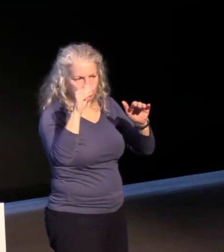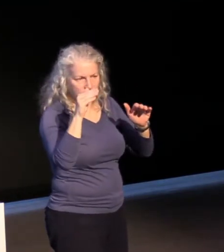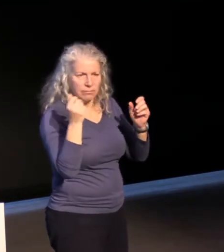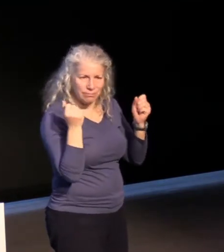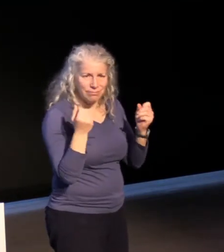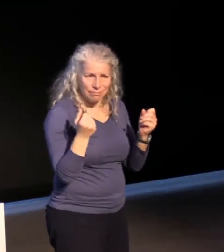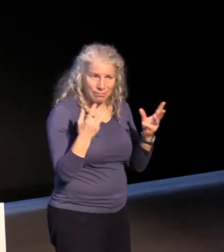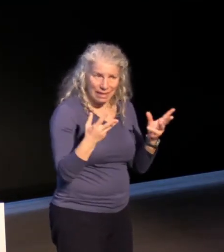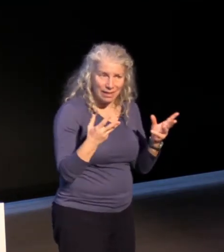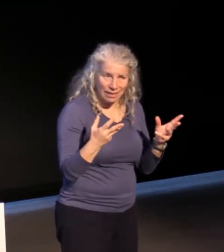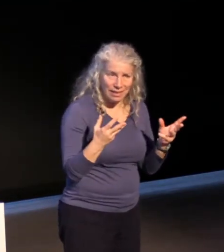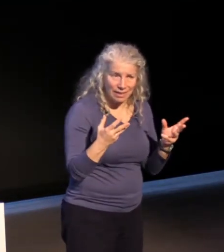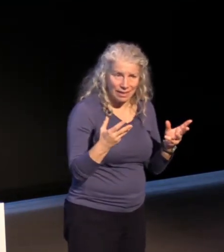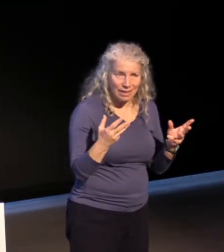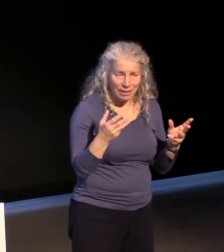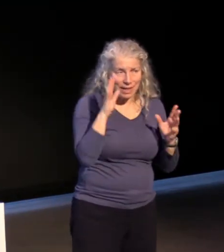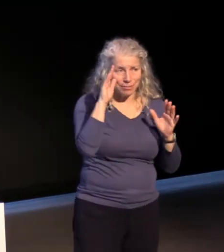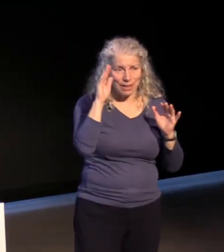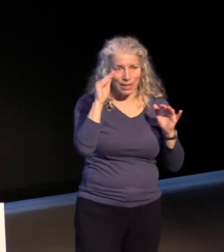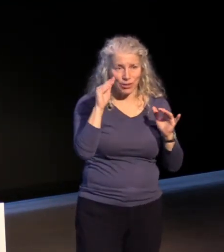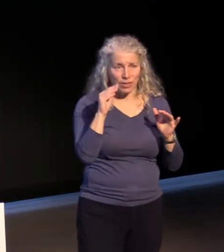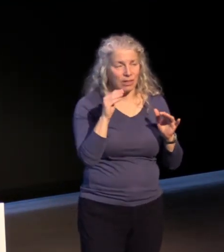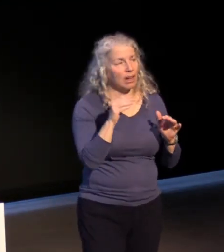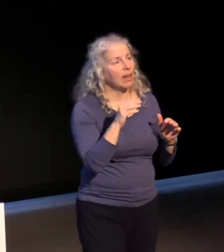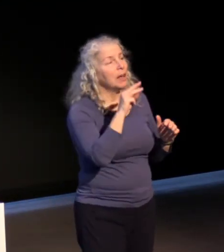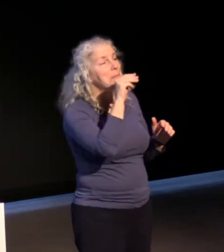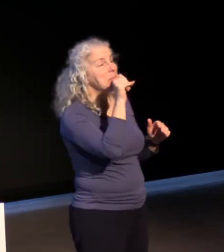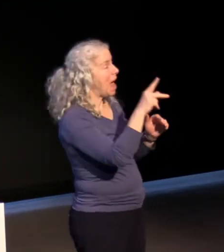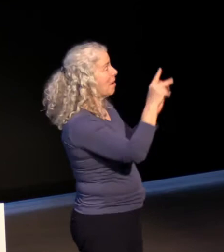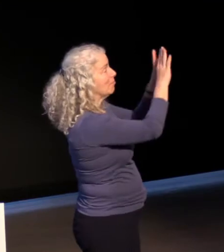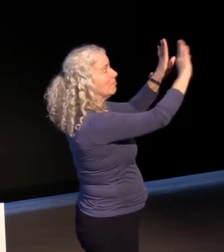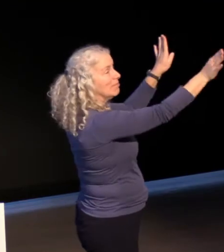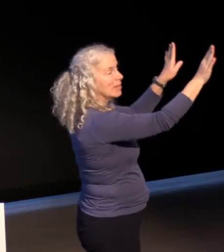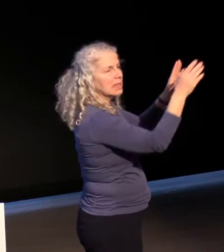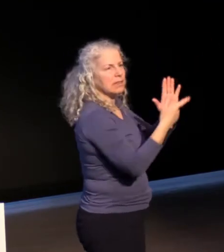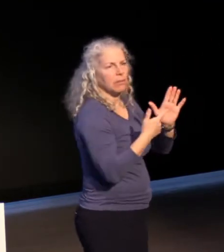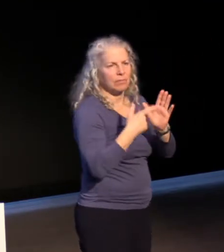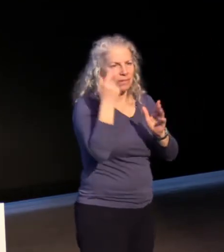of expectations, not on the wall, but in people's minds.